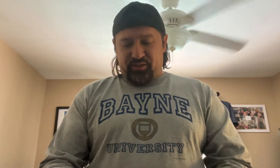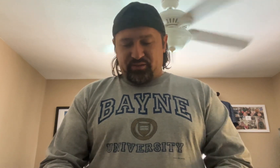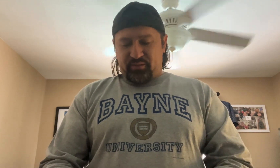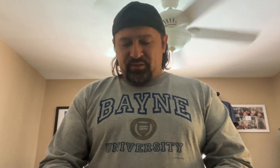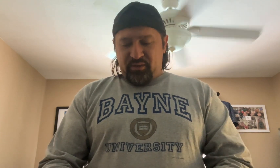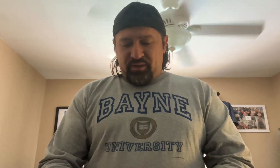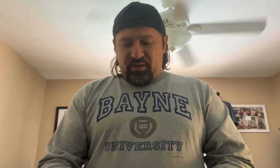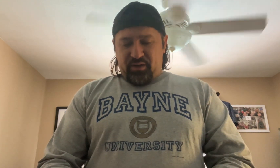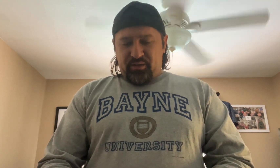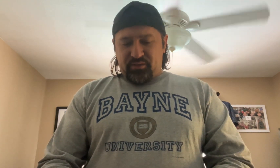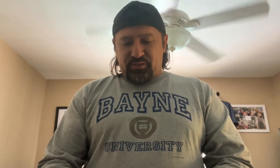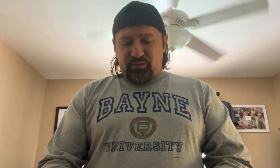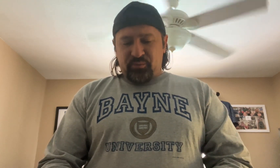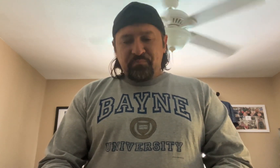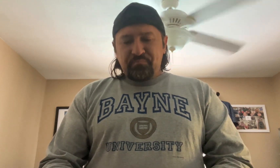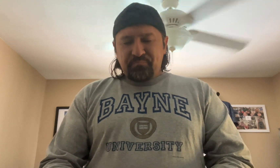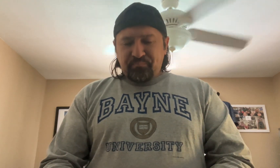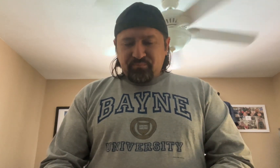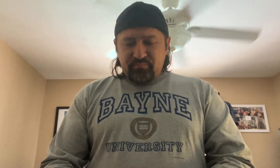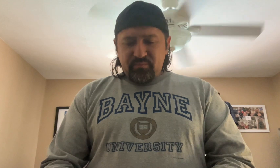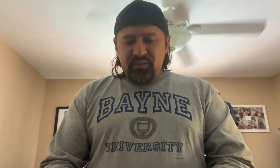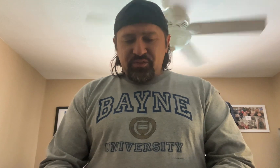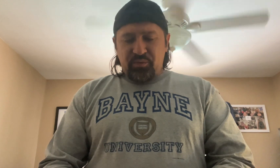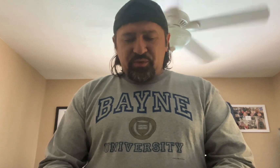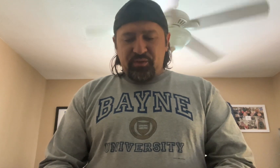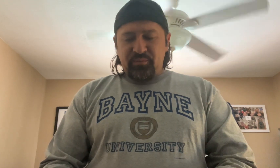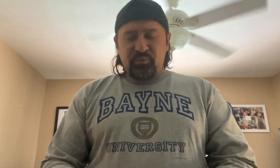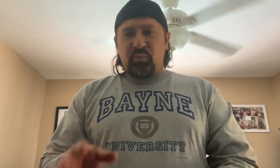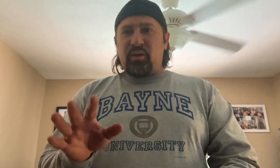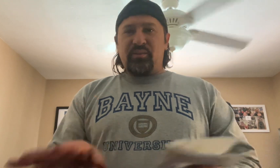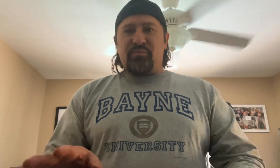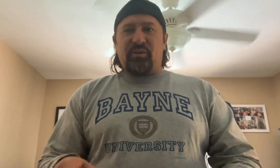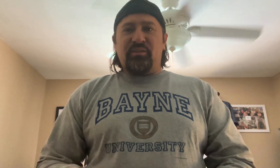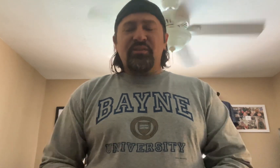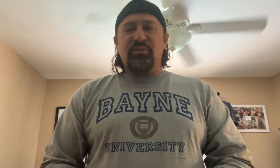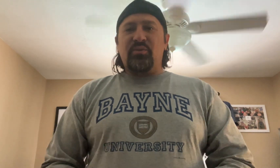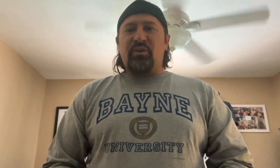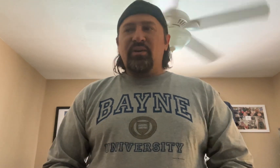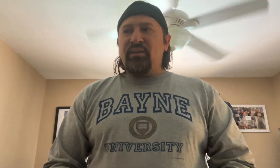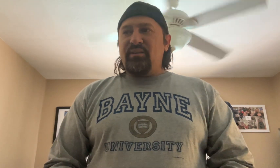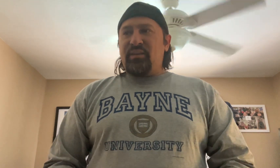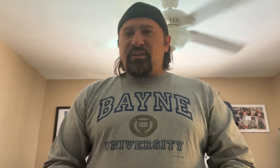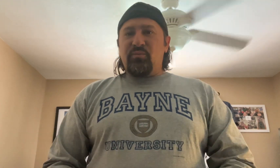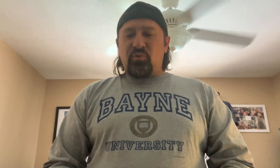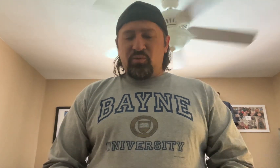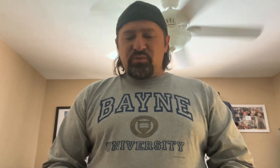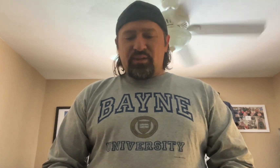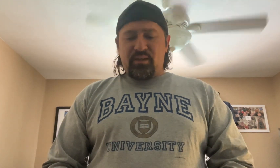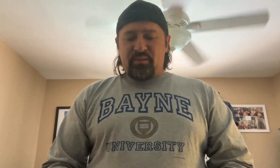said so. So we quietly fell into our eating roles, and